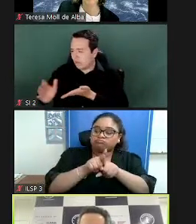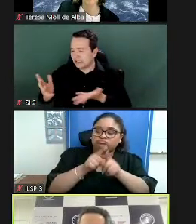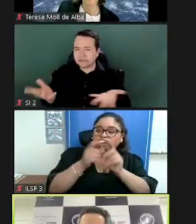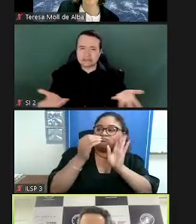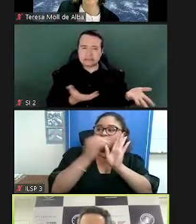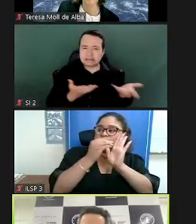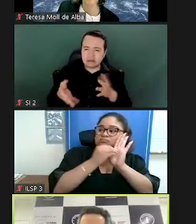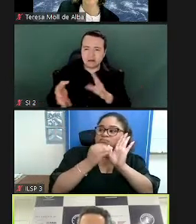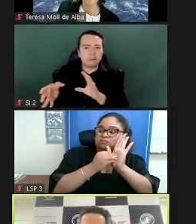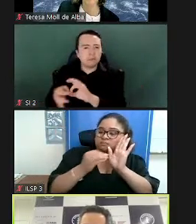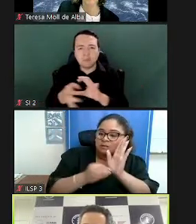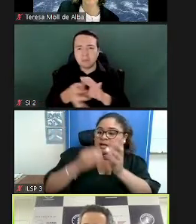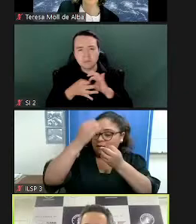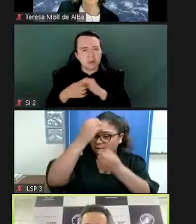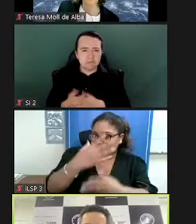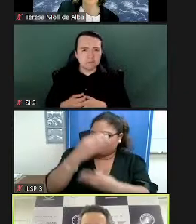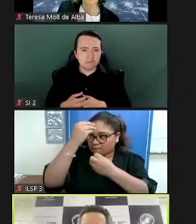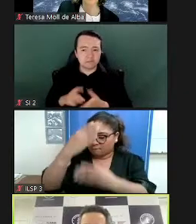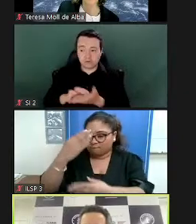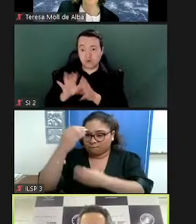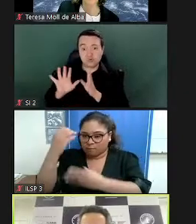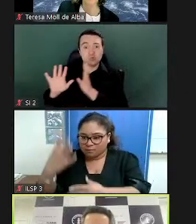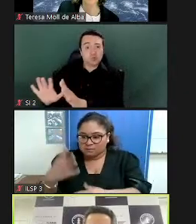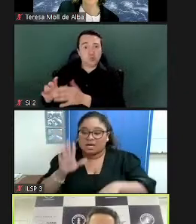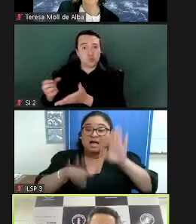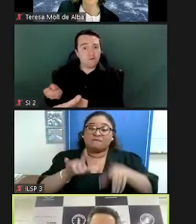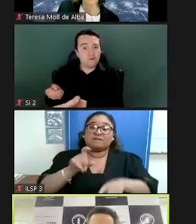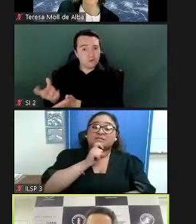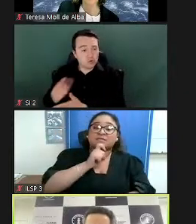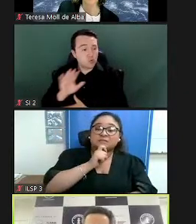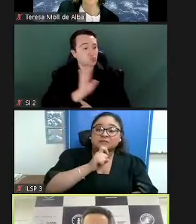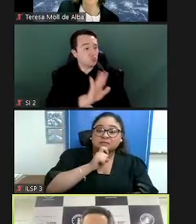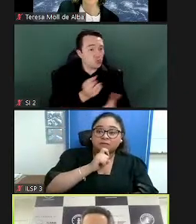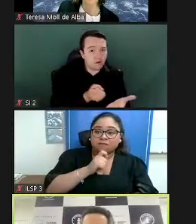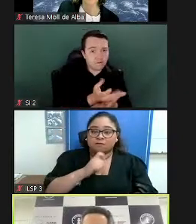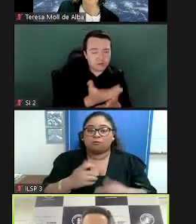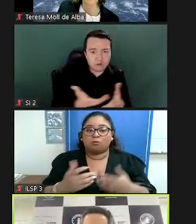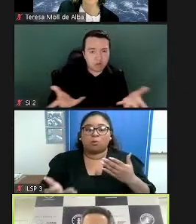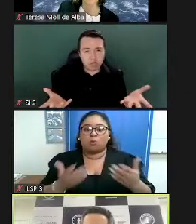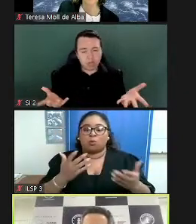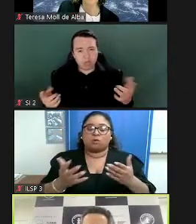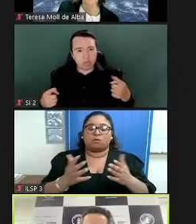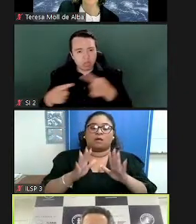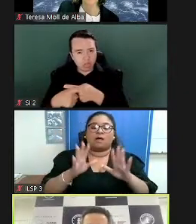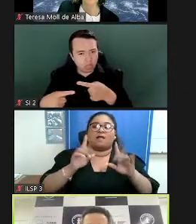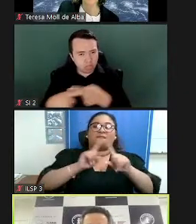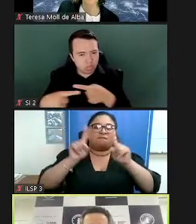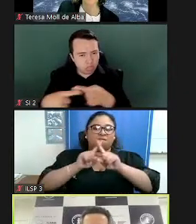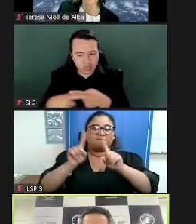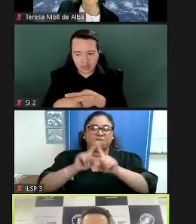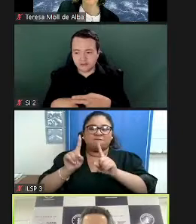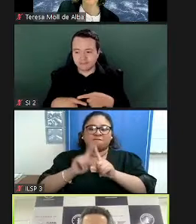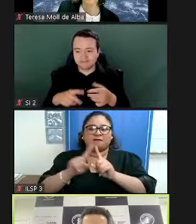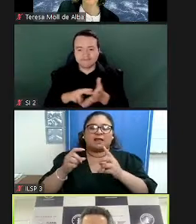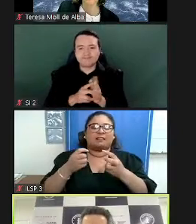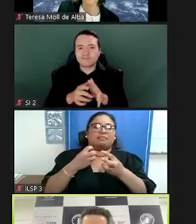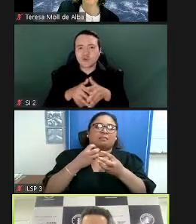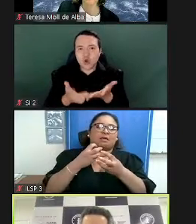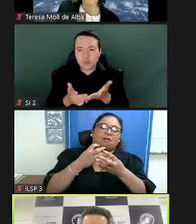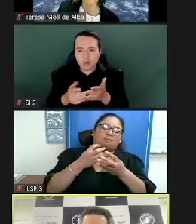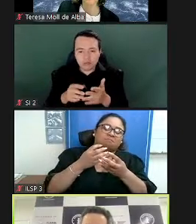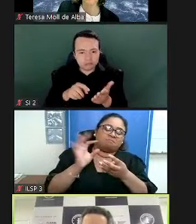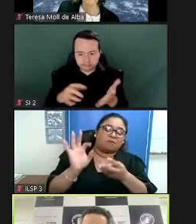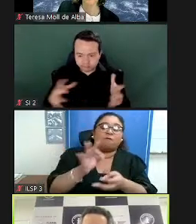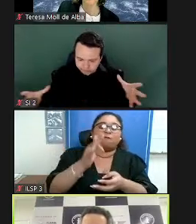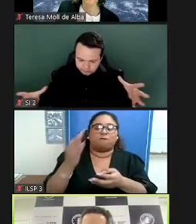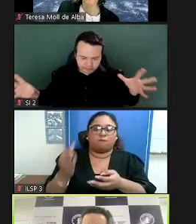and there are is a lack of information at this point assessment is not well carried out and